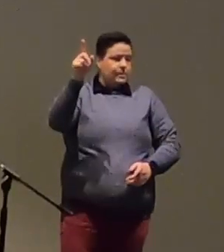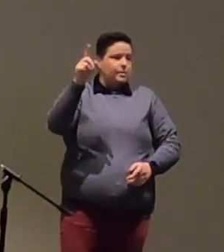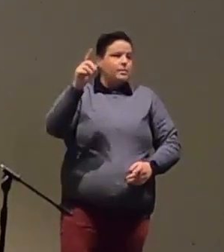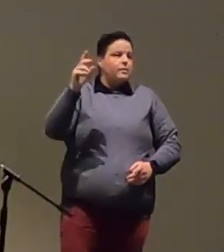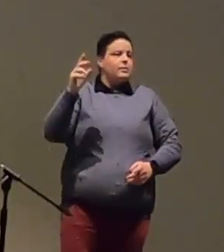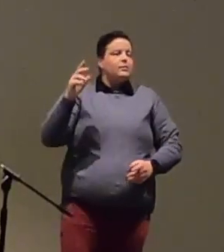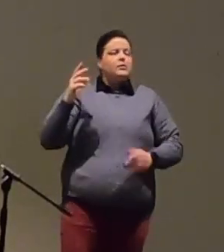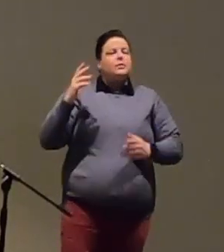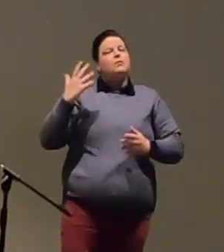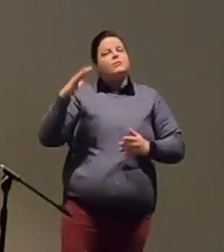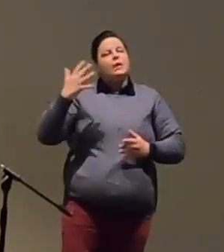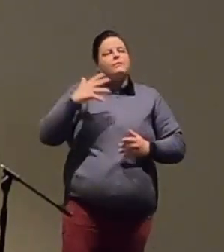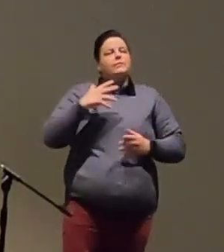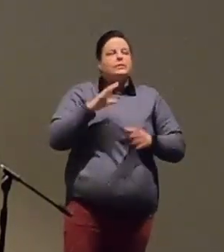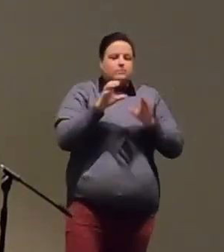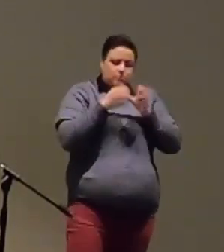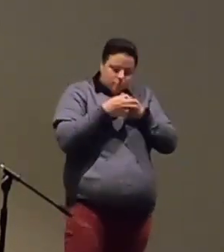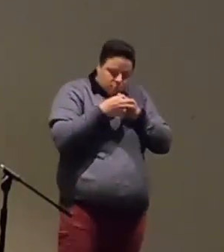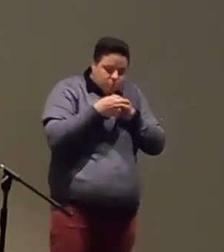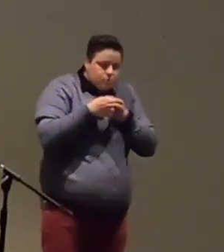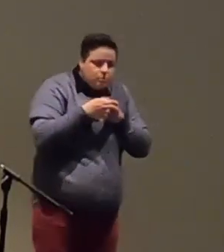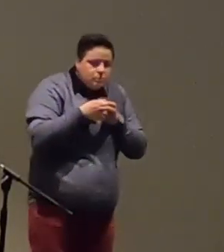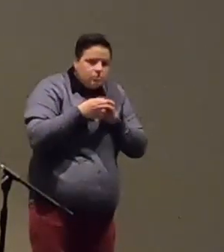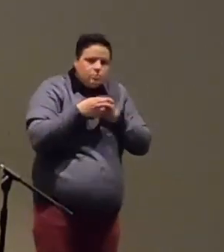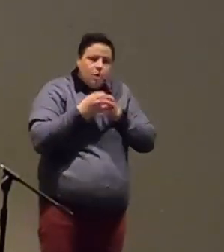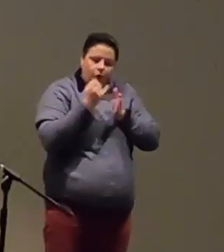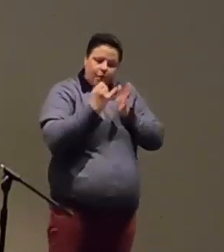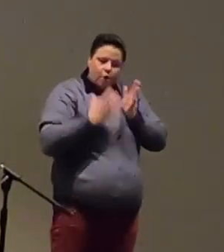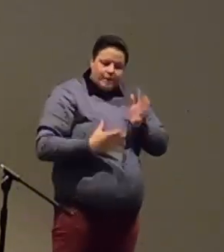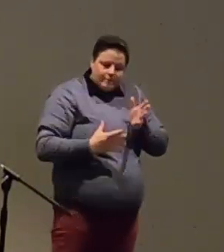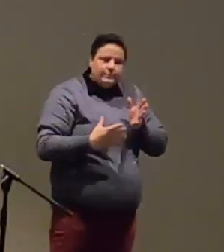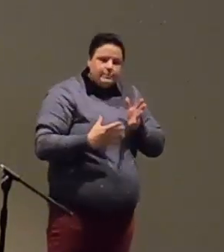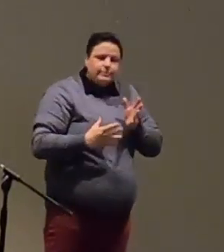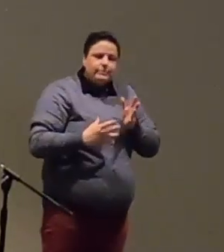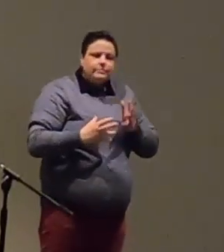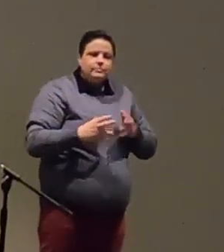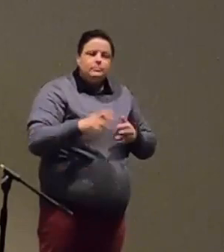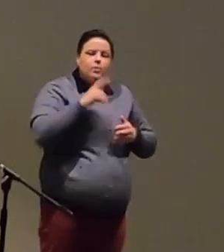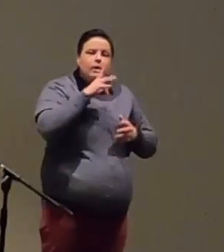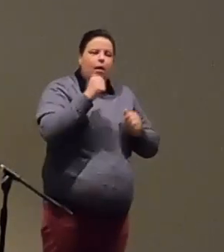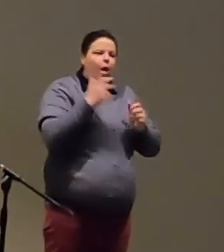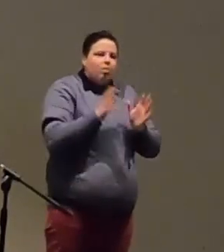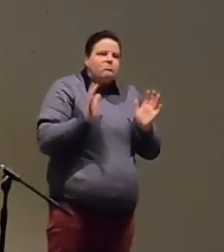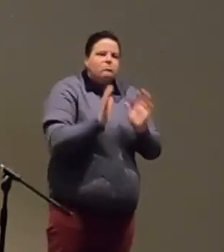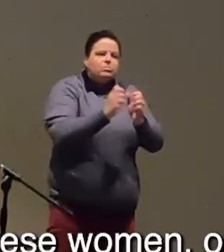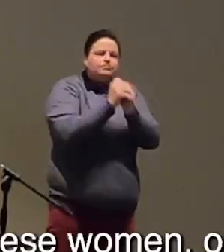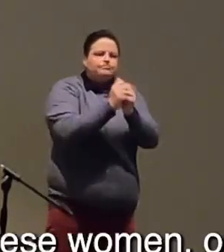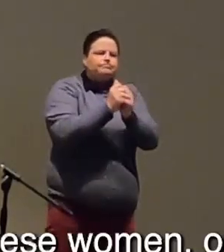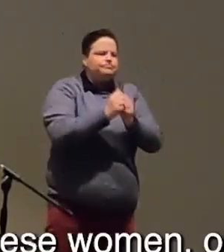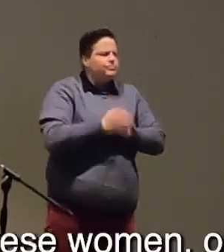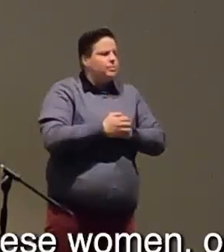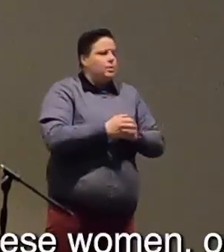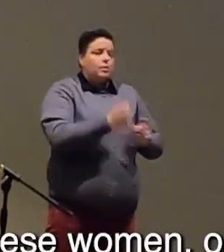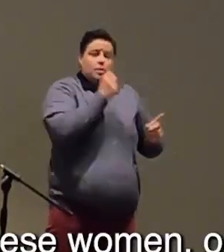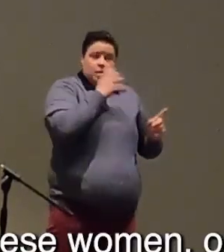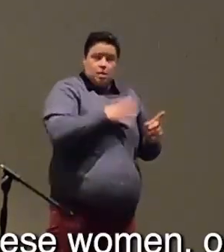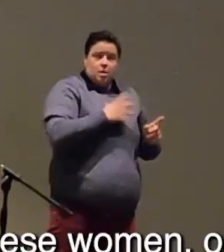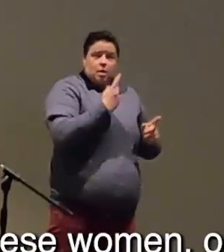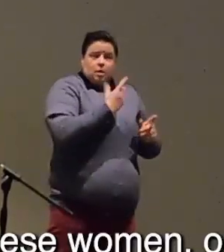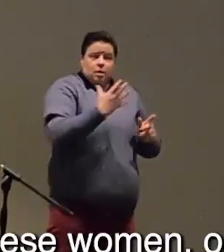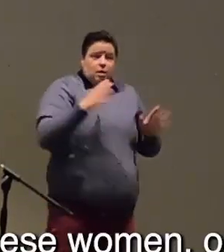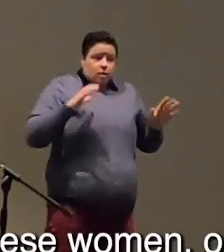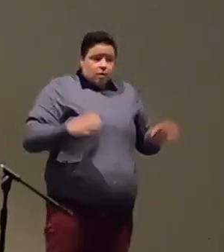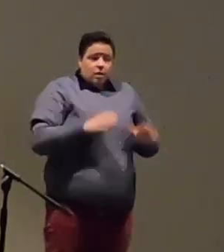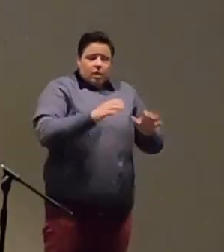And, there was sort of this nucleus of artists that sort of were all pushing it together. These women, one of the things that